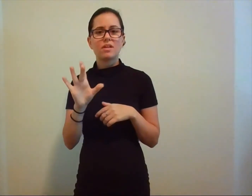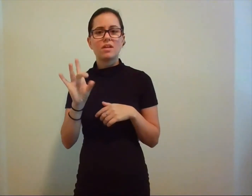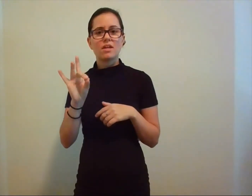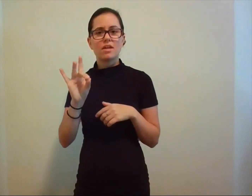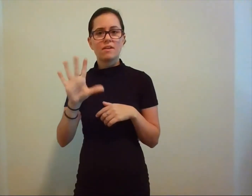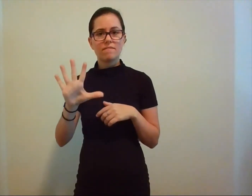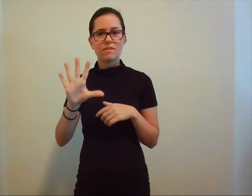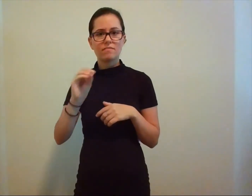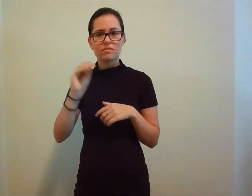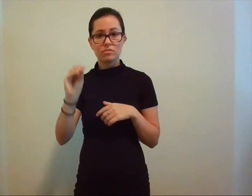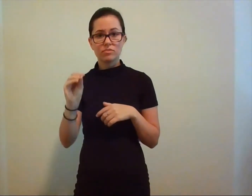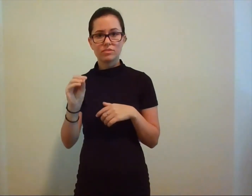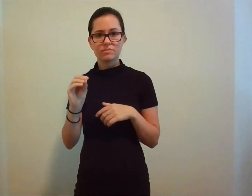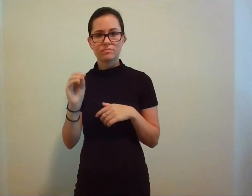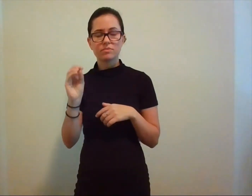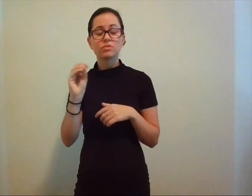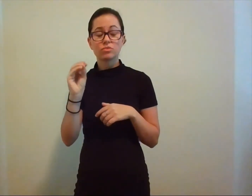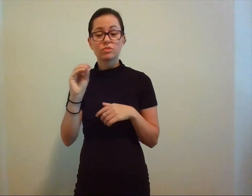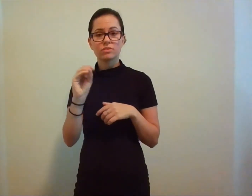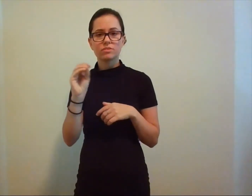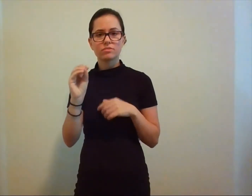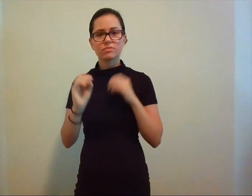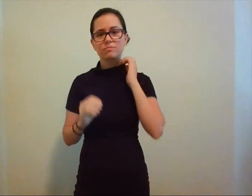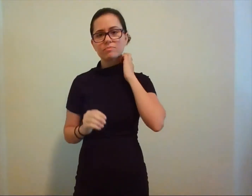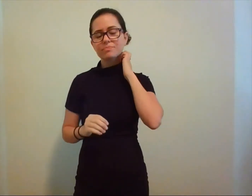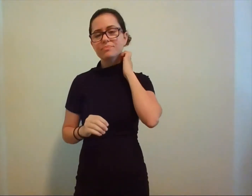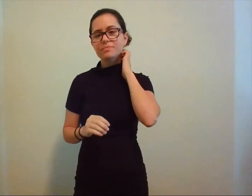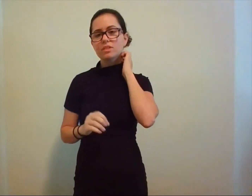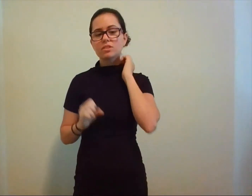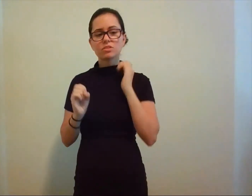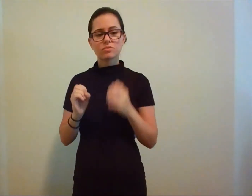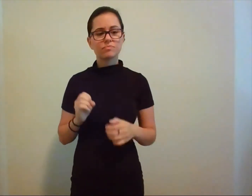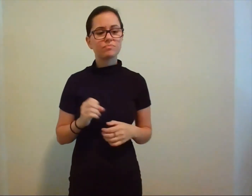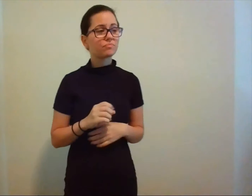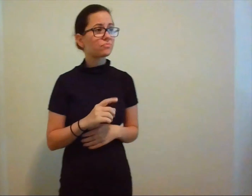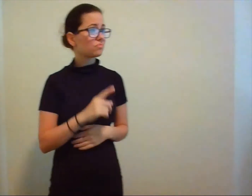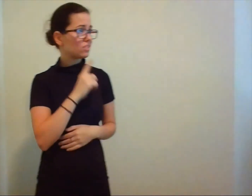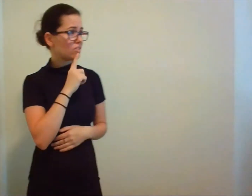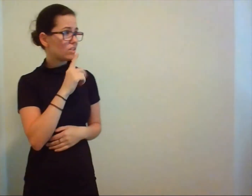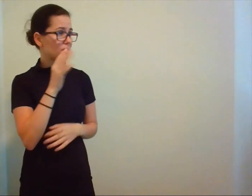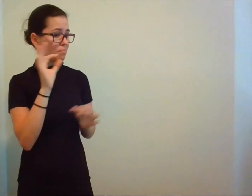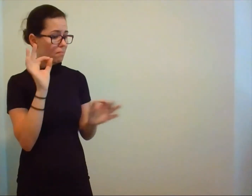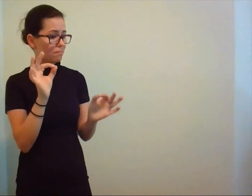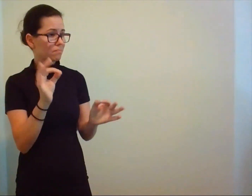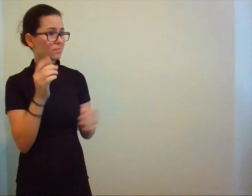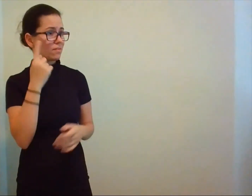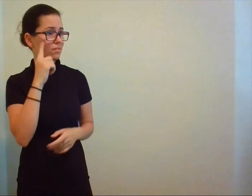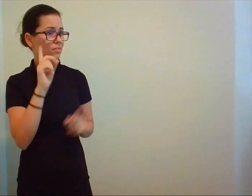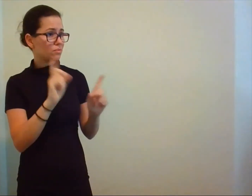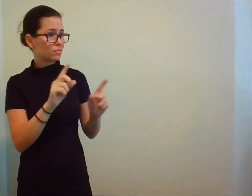Yeah. So that's kind of perfect for poolside situation. It's perfect if you get to the